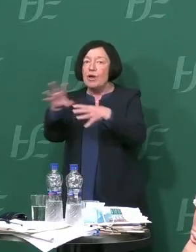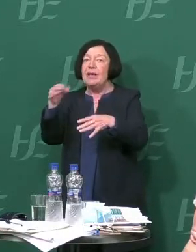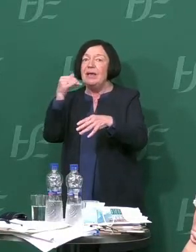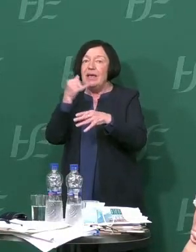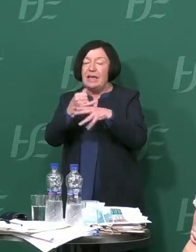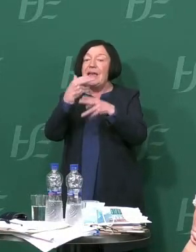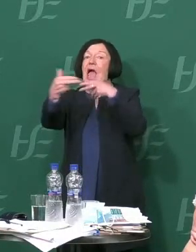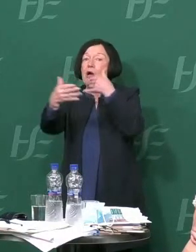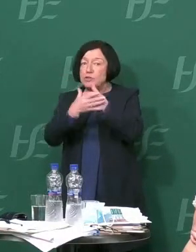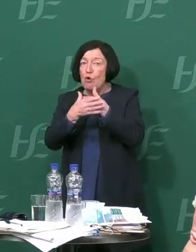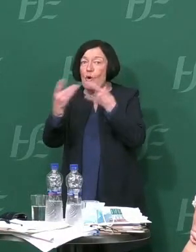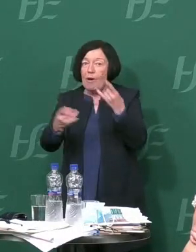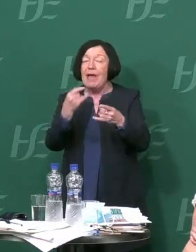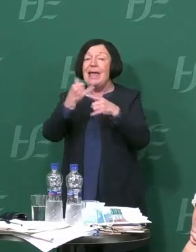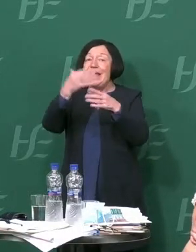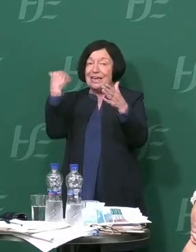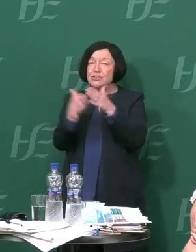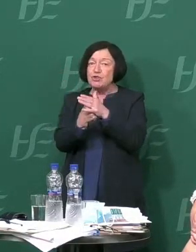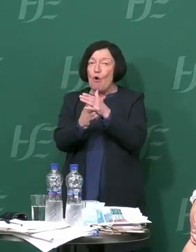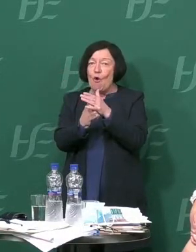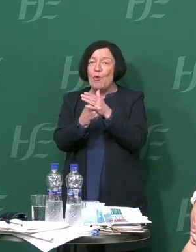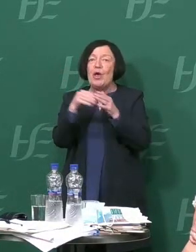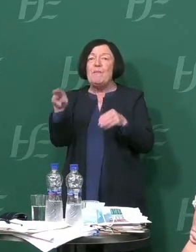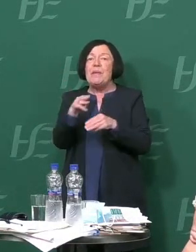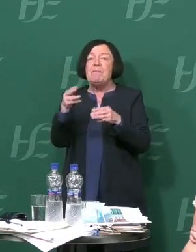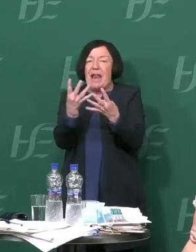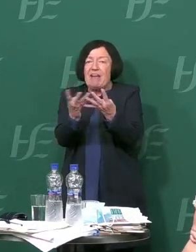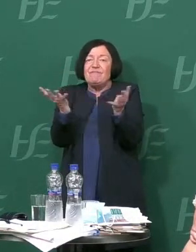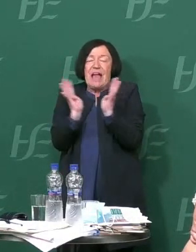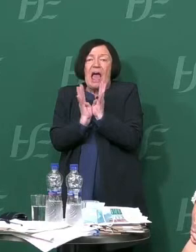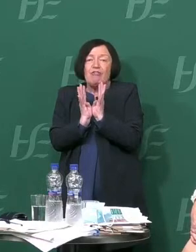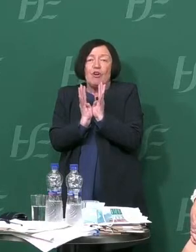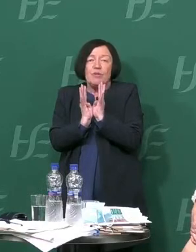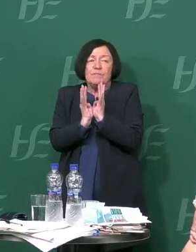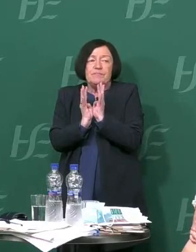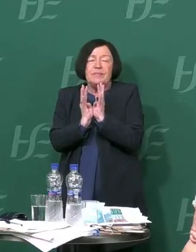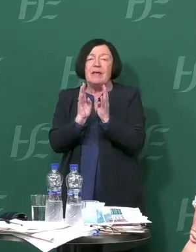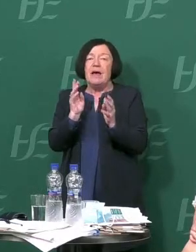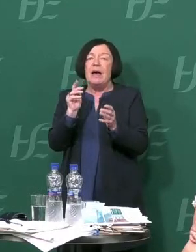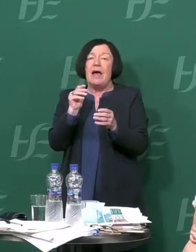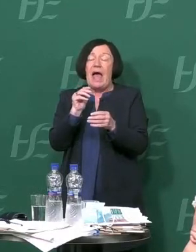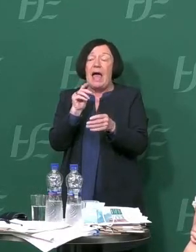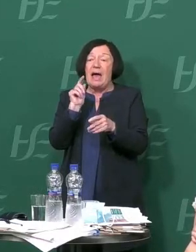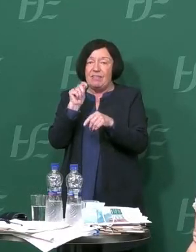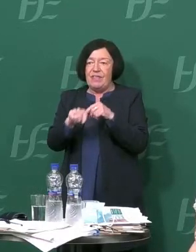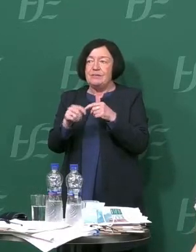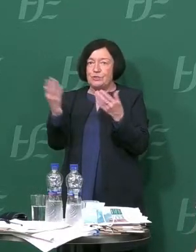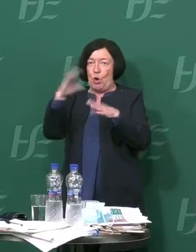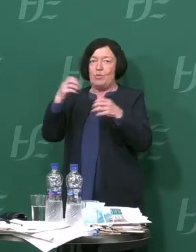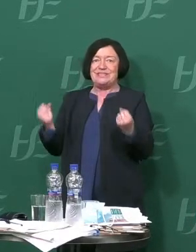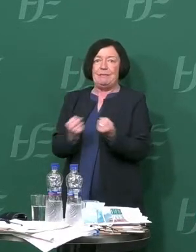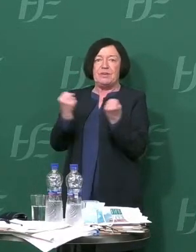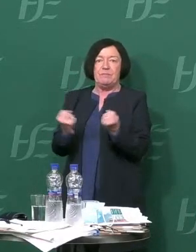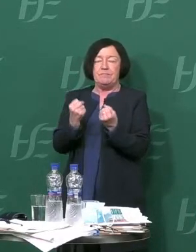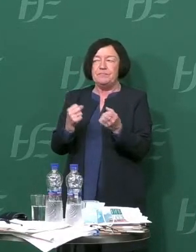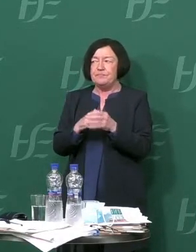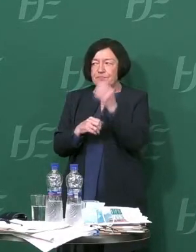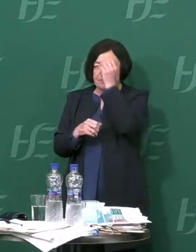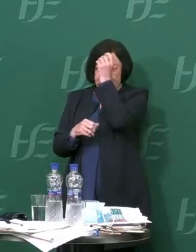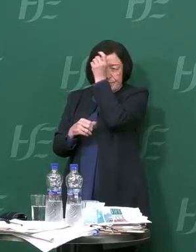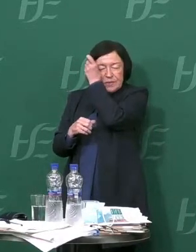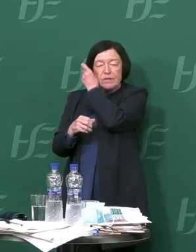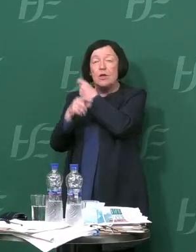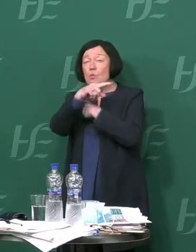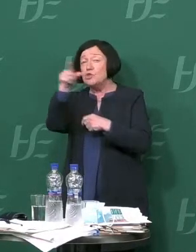in outdoor settings, in indoor settings where people gather and have come along with symptoms.